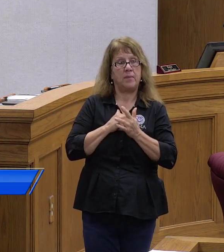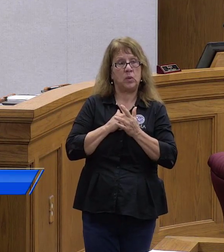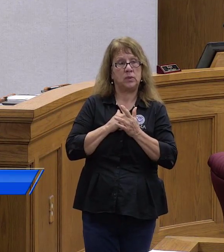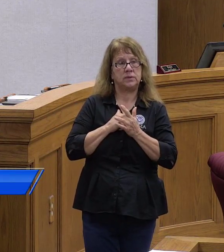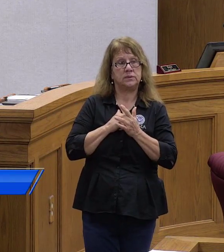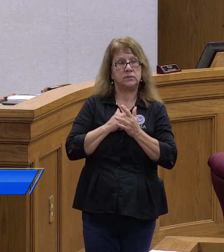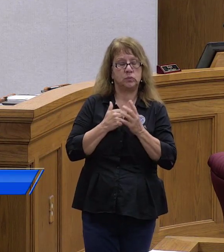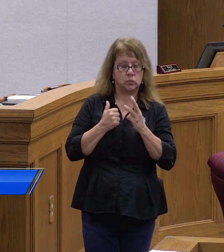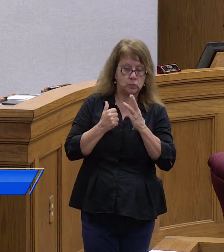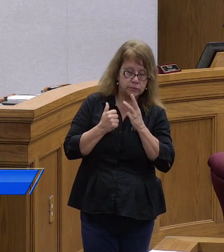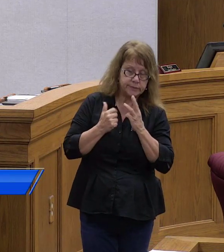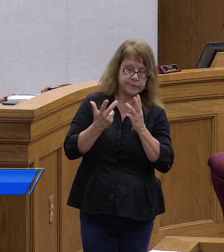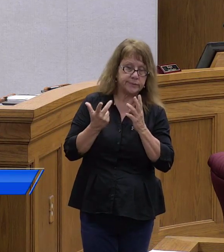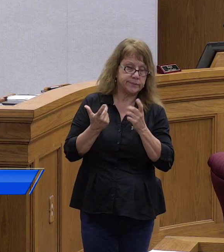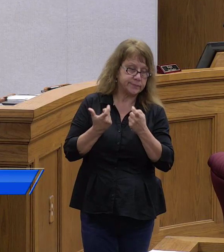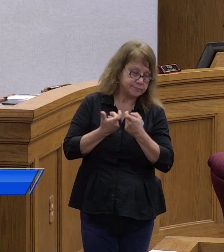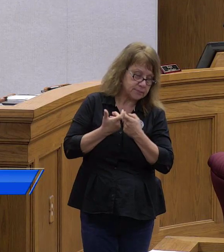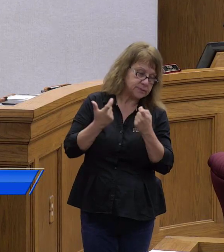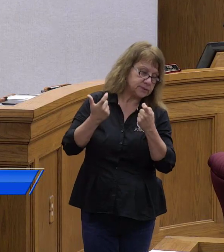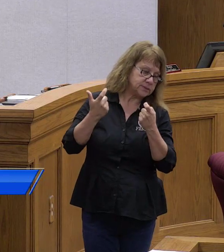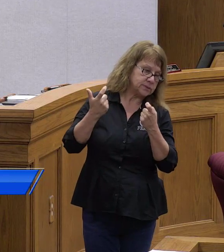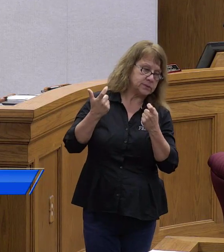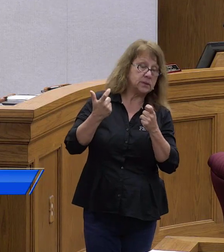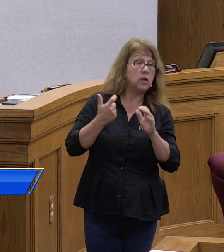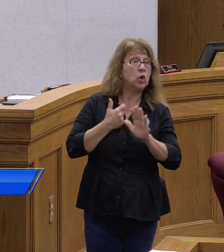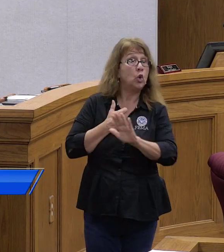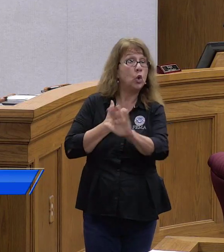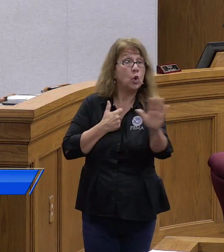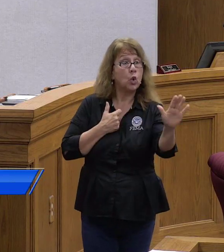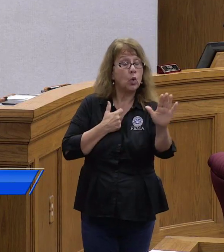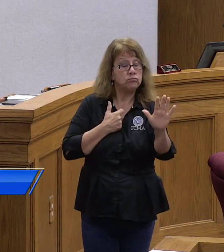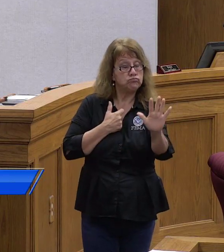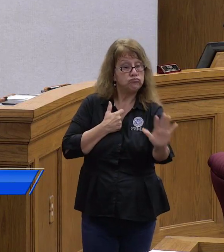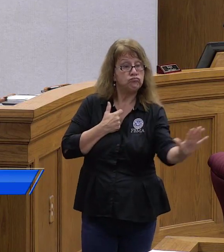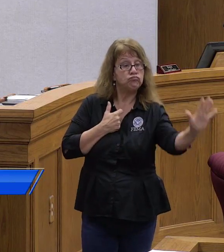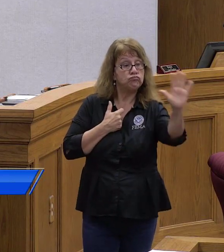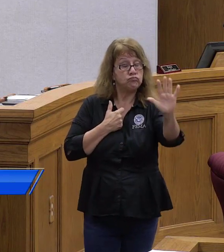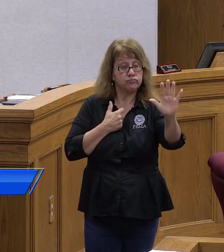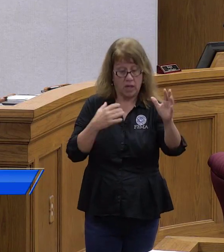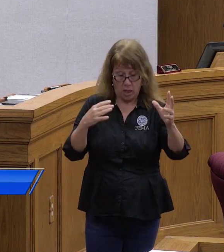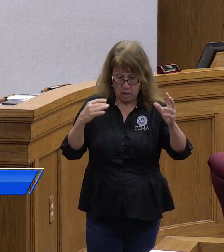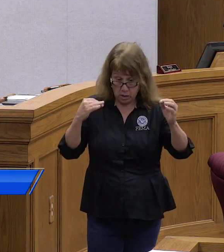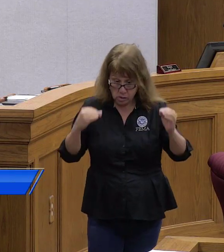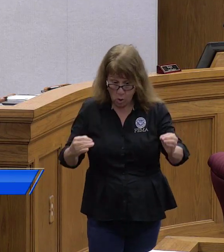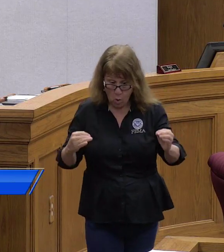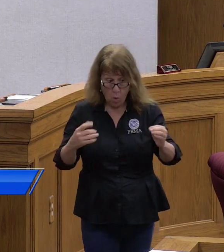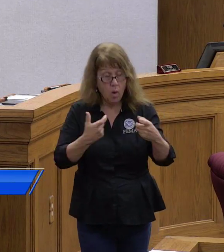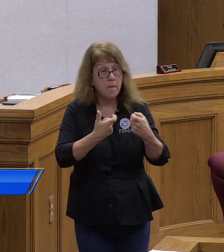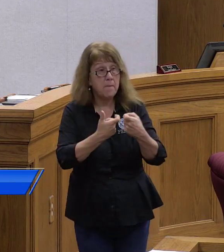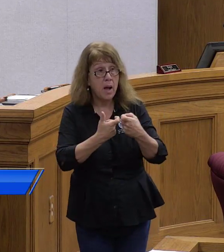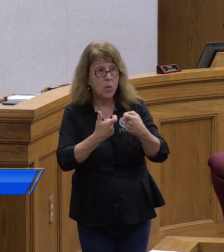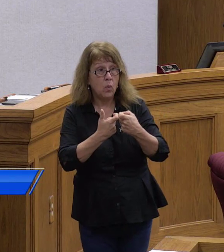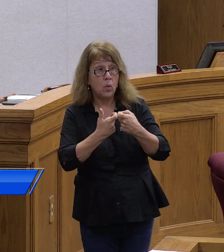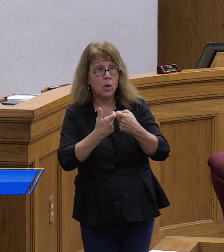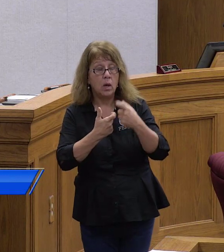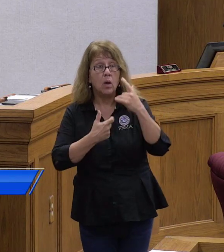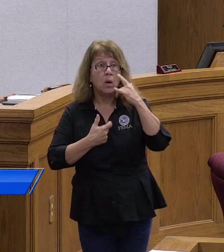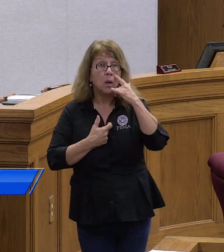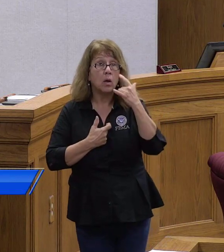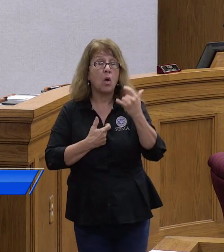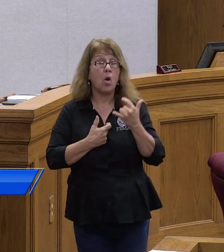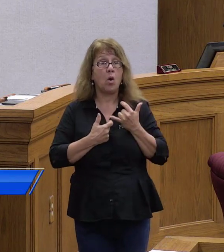customers. If there's been power restored in your area and you are without without power, we want you to